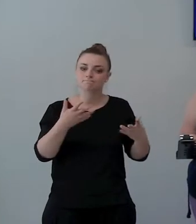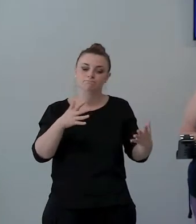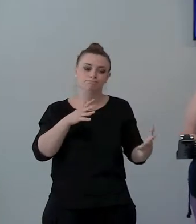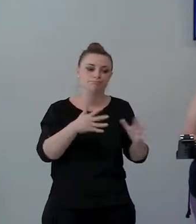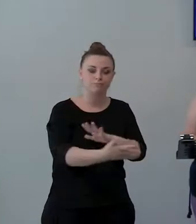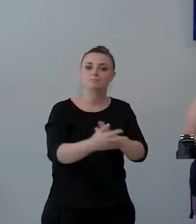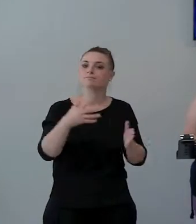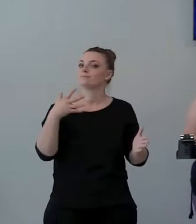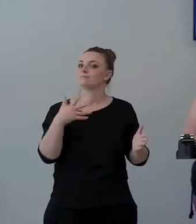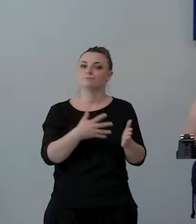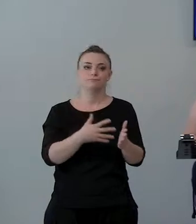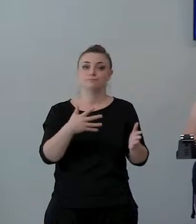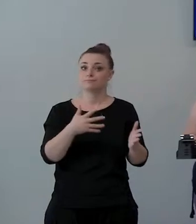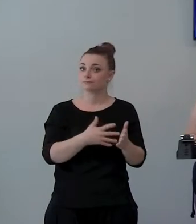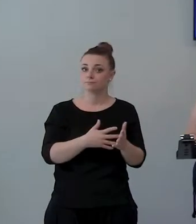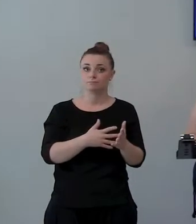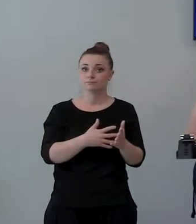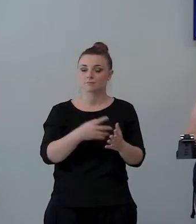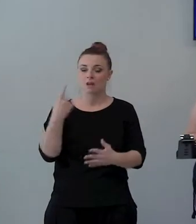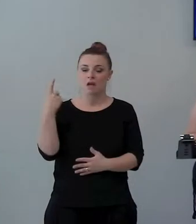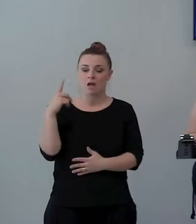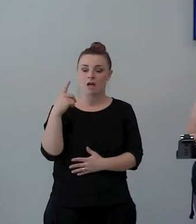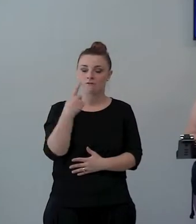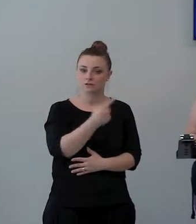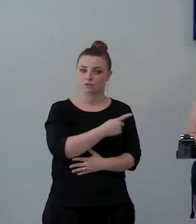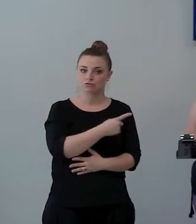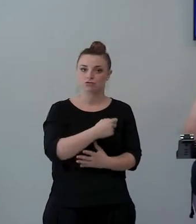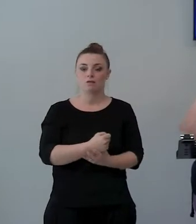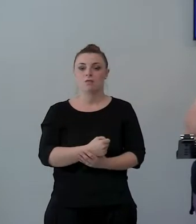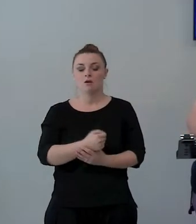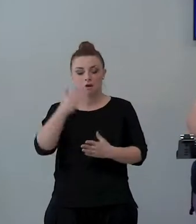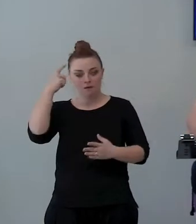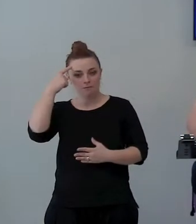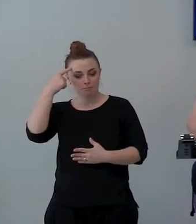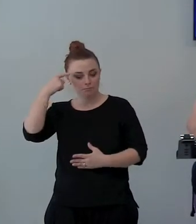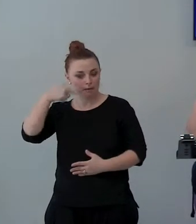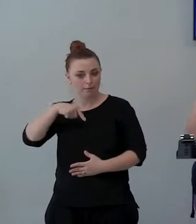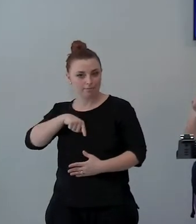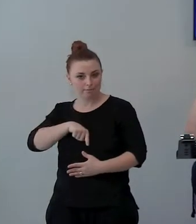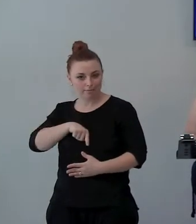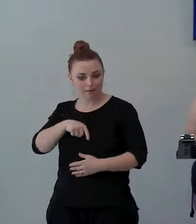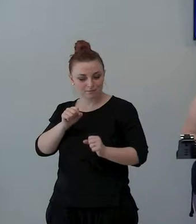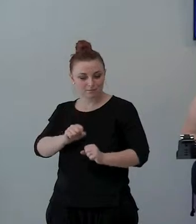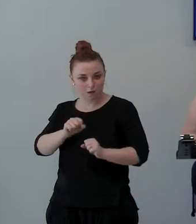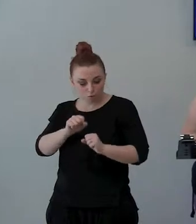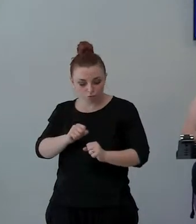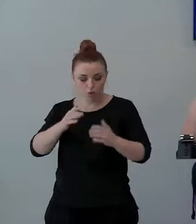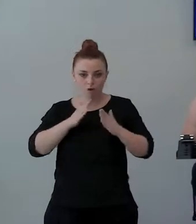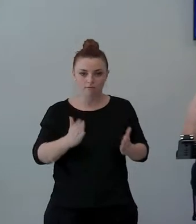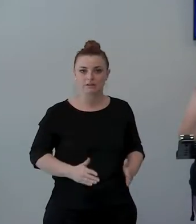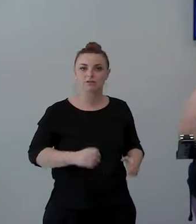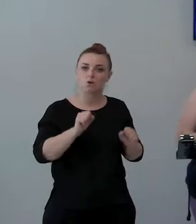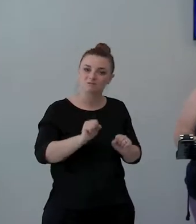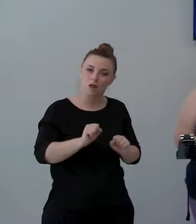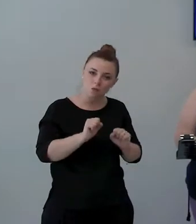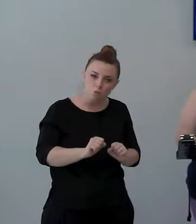fisica. On our physical health. Per la nostra salute mentale. On our mental health.